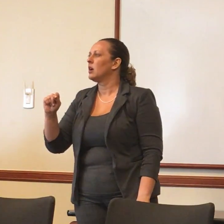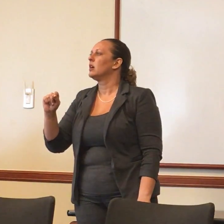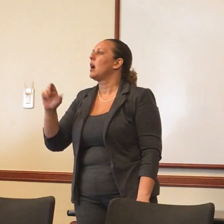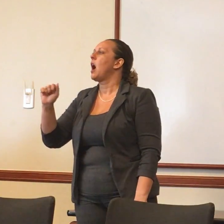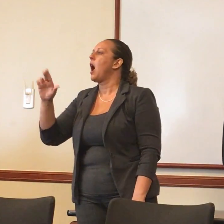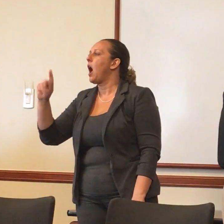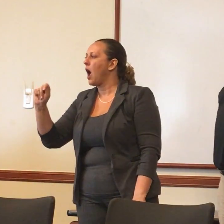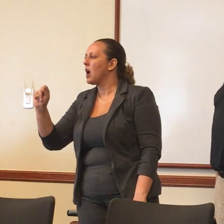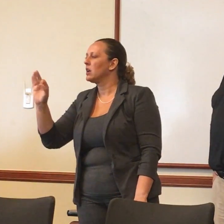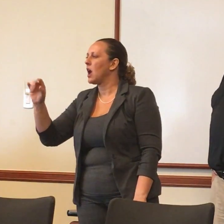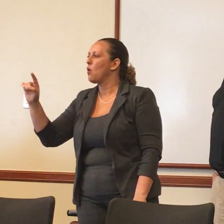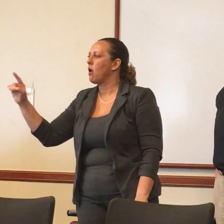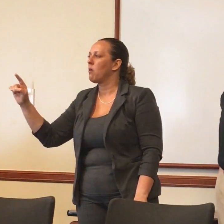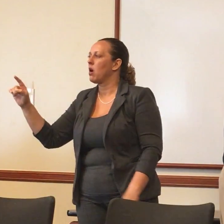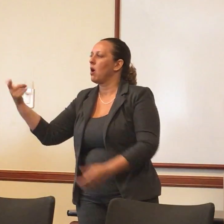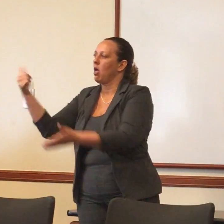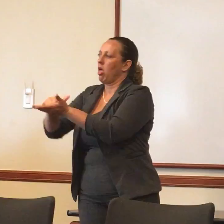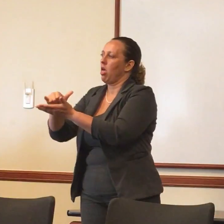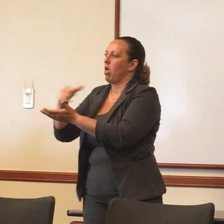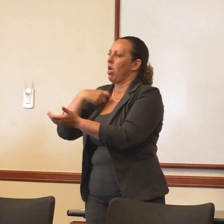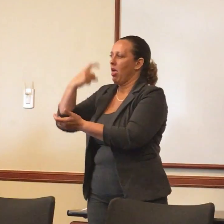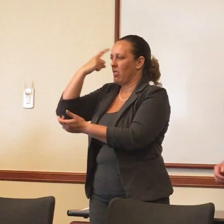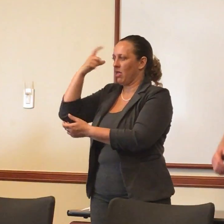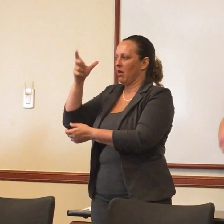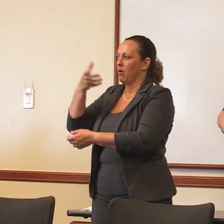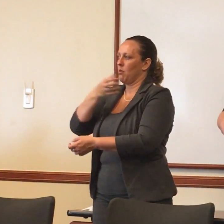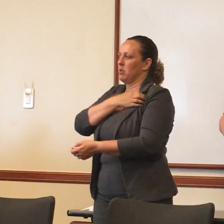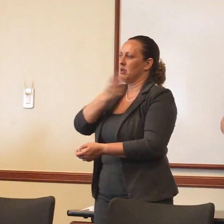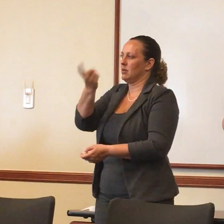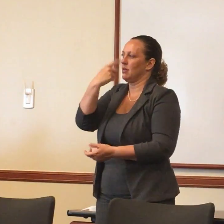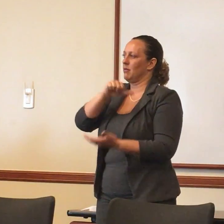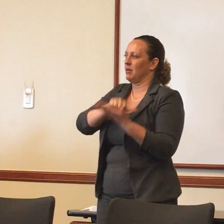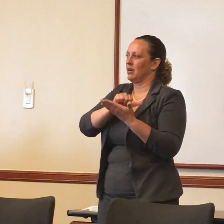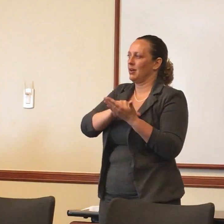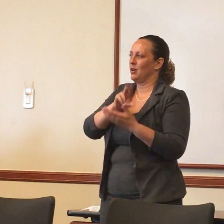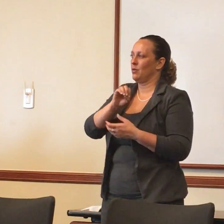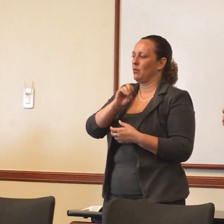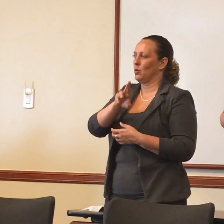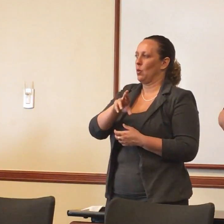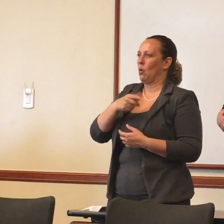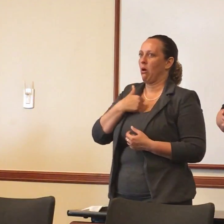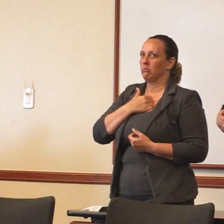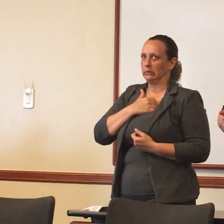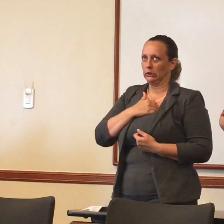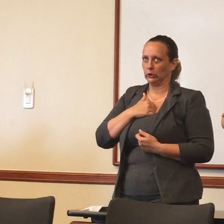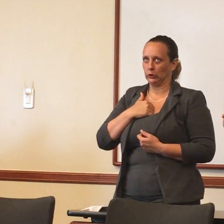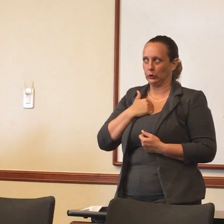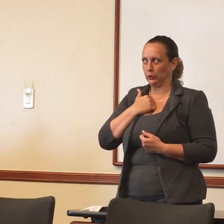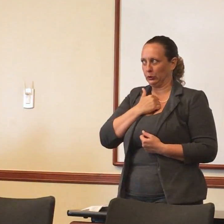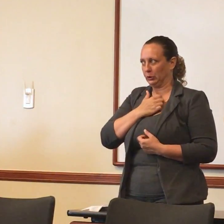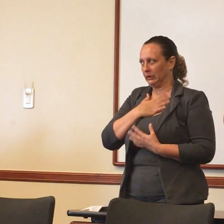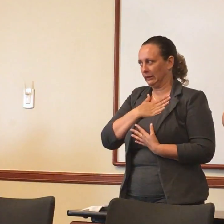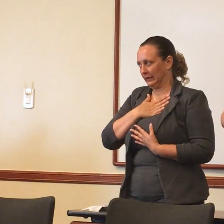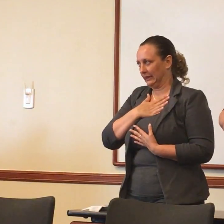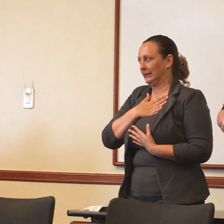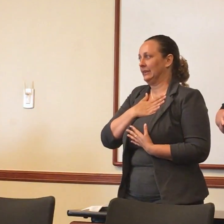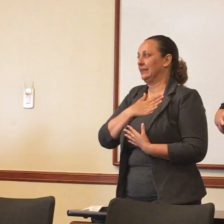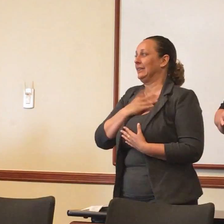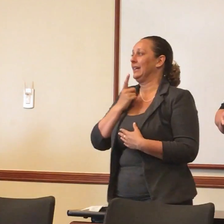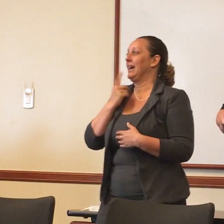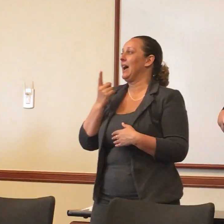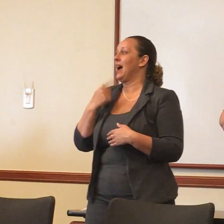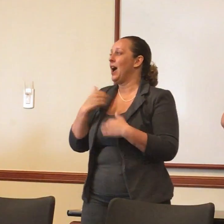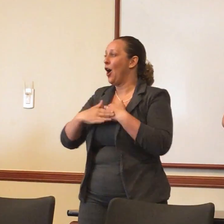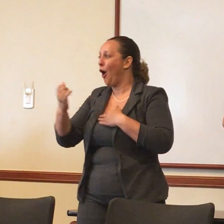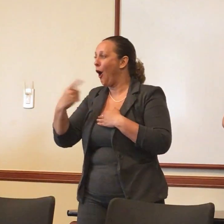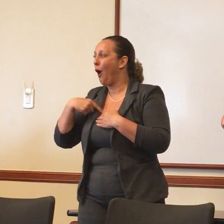you know, touch 911, we make a mistake and we hang up, I'm always thinking that the police will come knocking at the door, and I feel really bad about that.